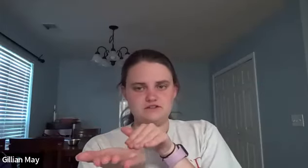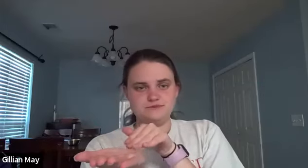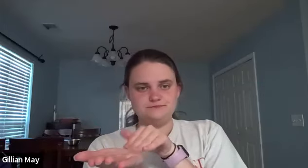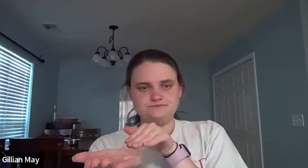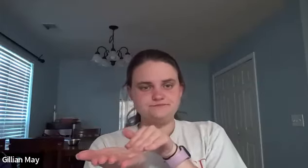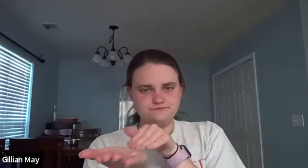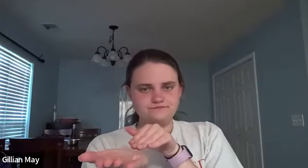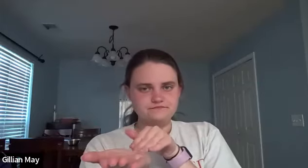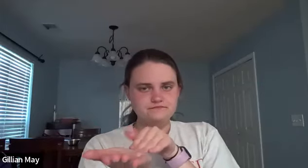doctor.